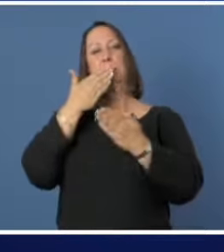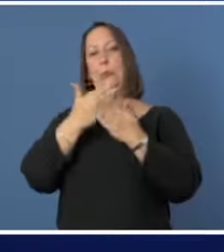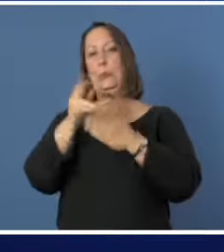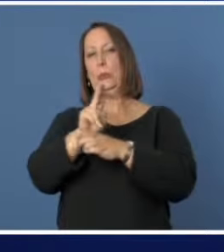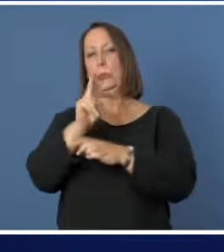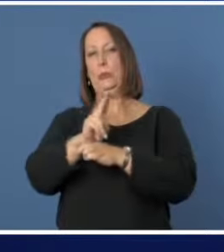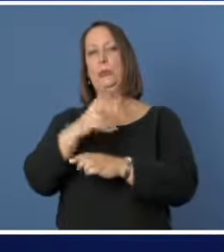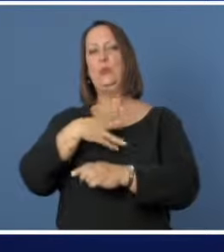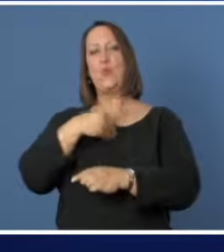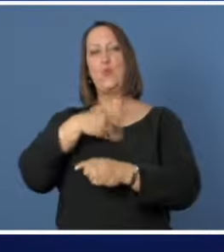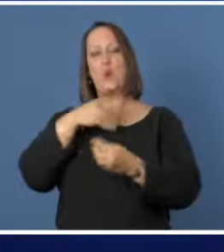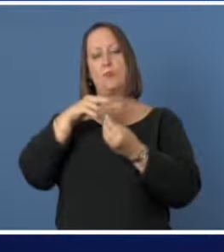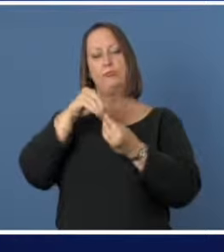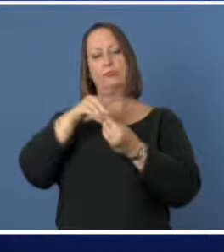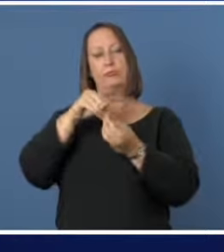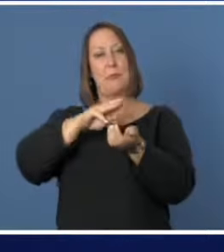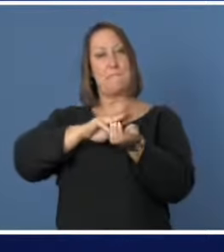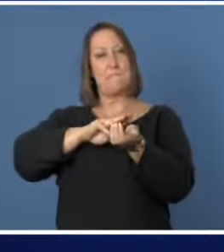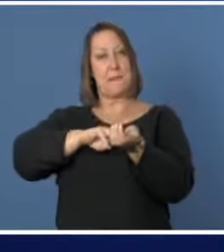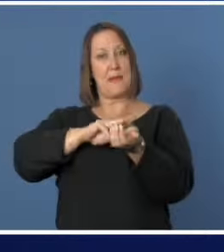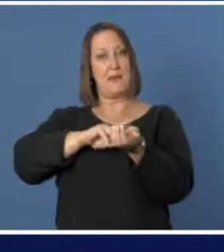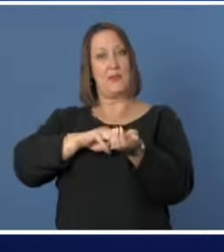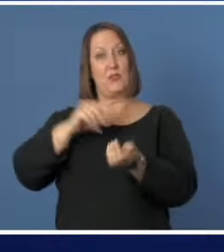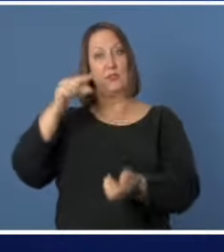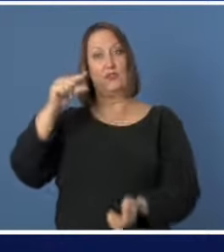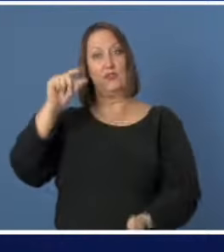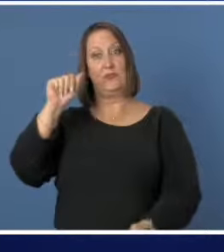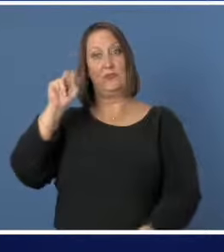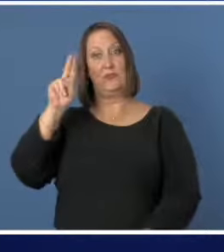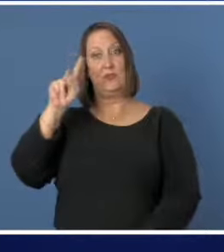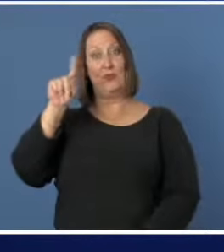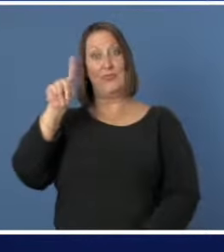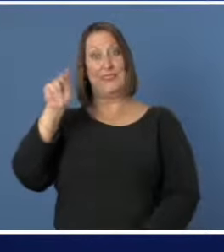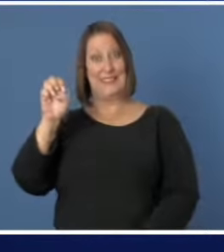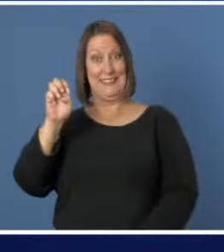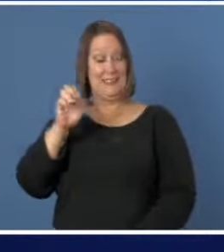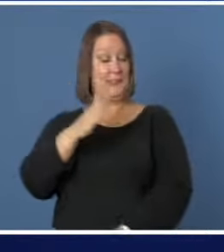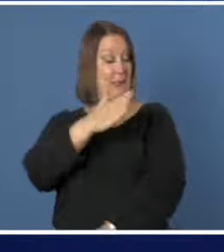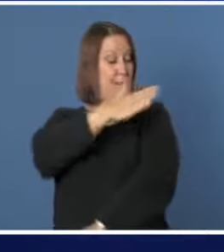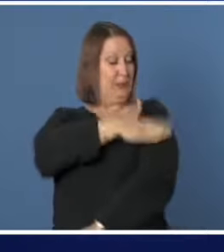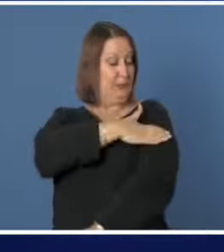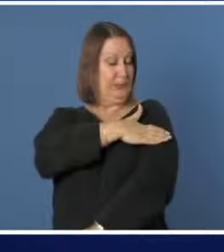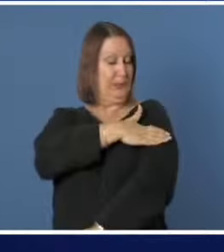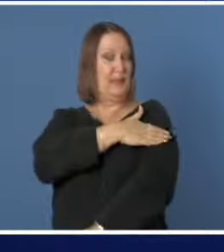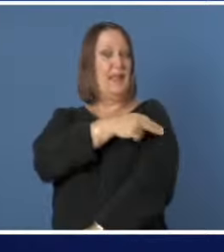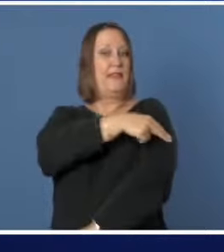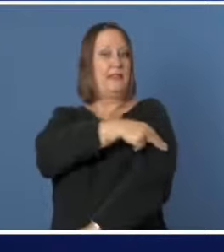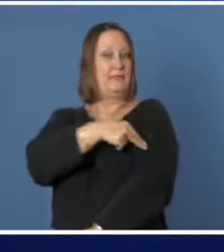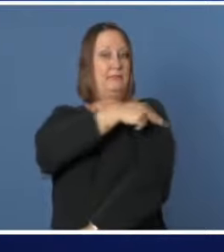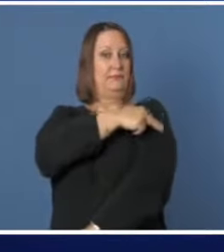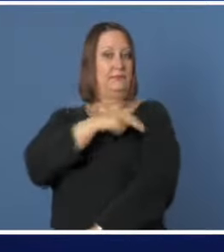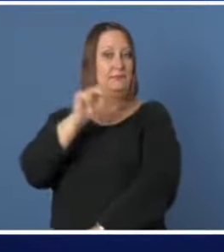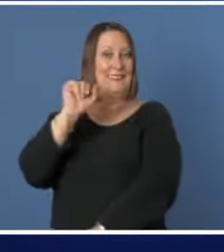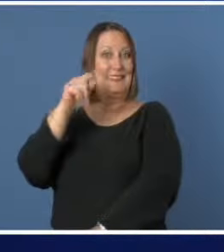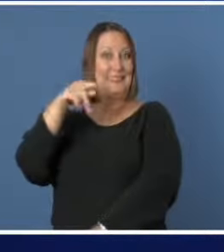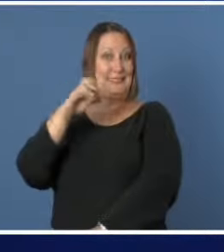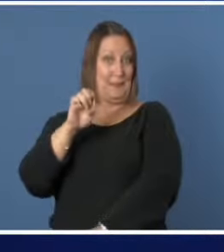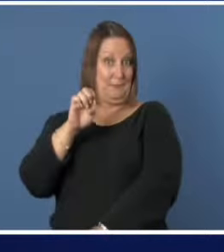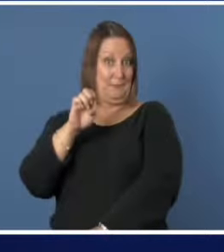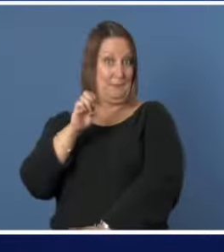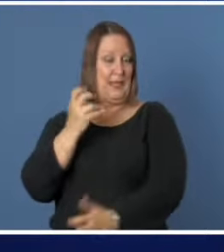Cover the vaccinated area with loose gauze secured with medical tape until the scab